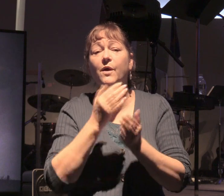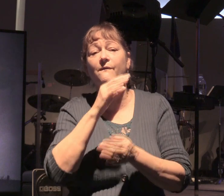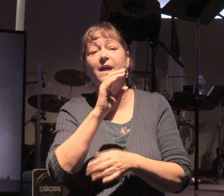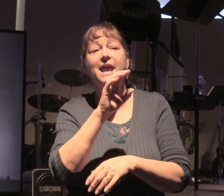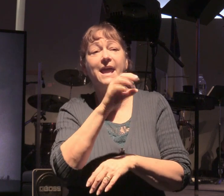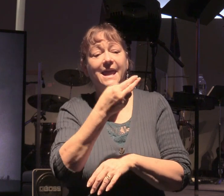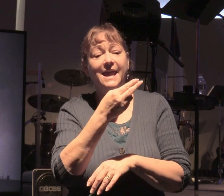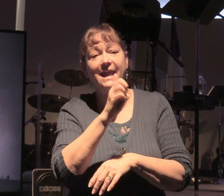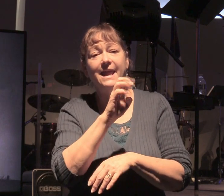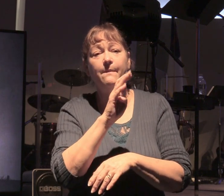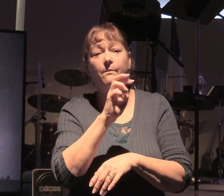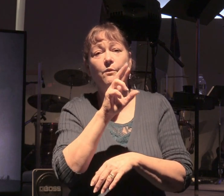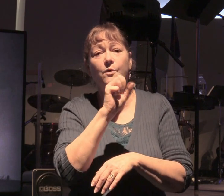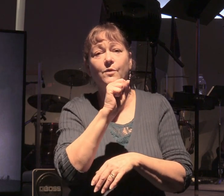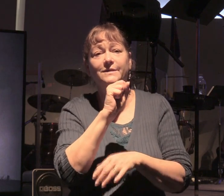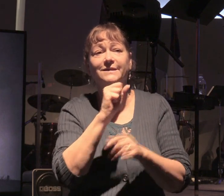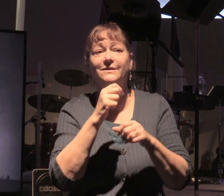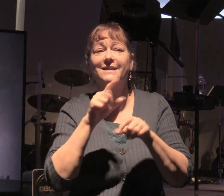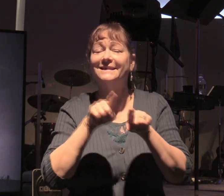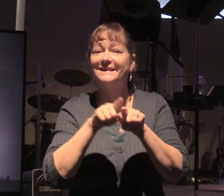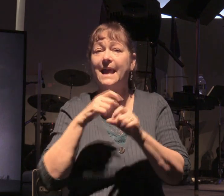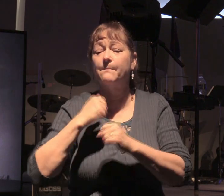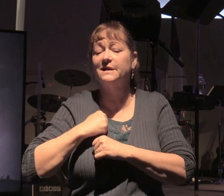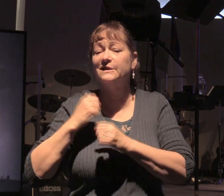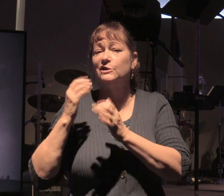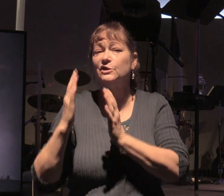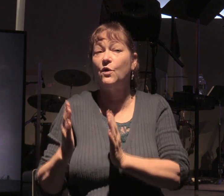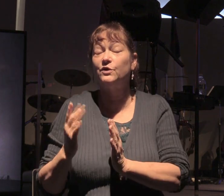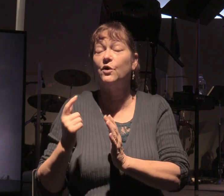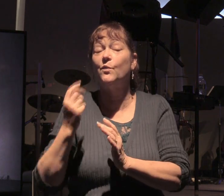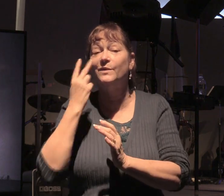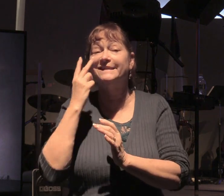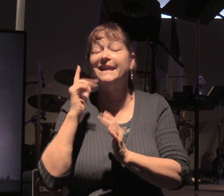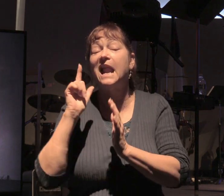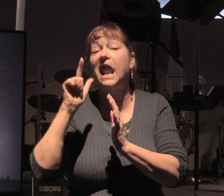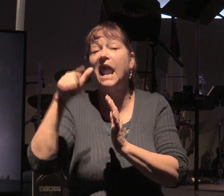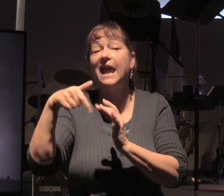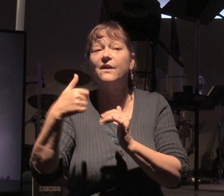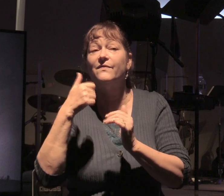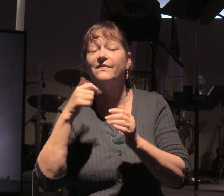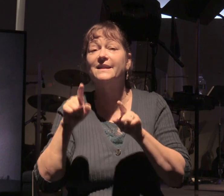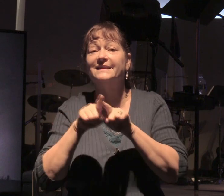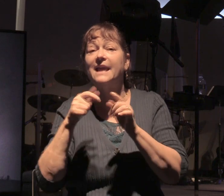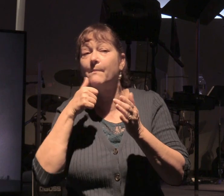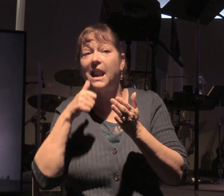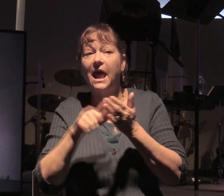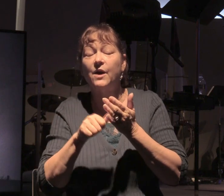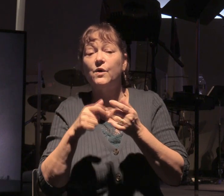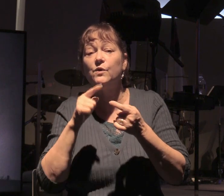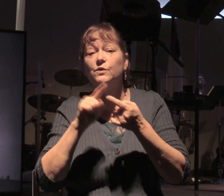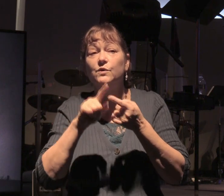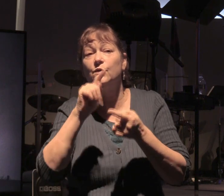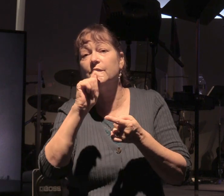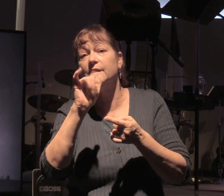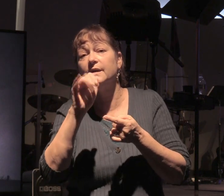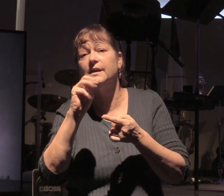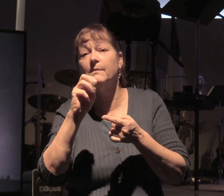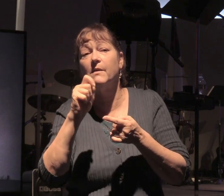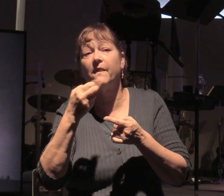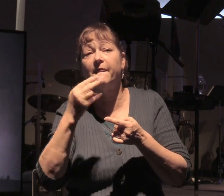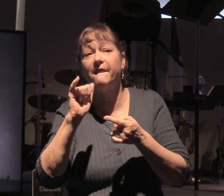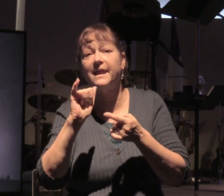same soldier. We see a bit later in this same letter to Timothy, where Paul